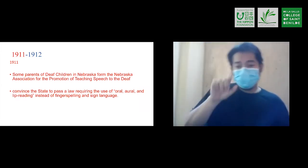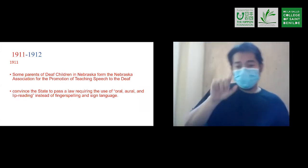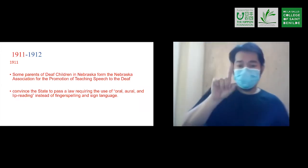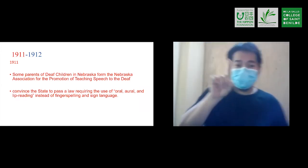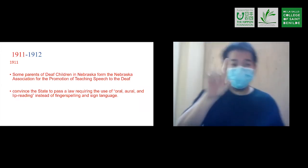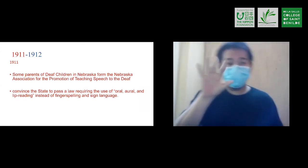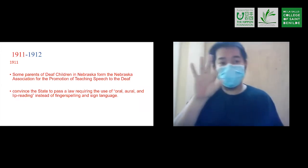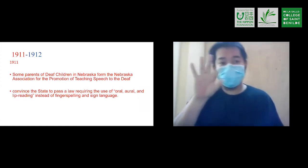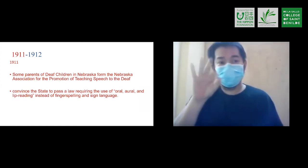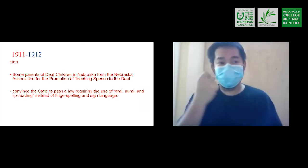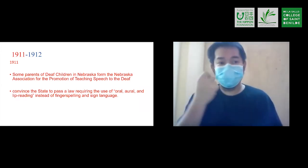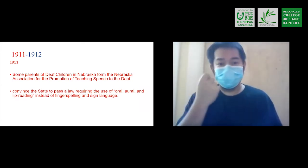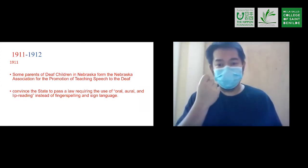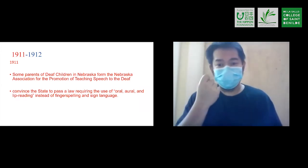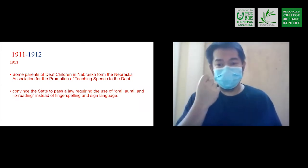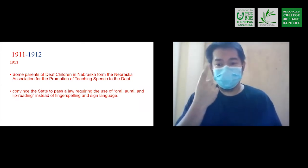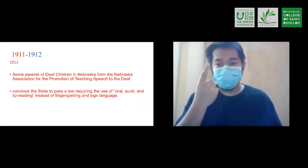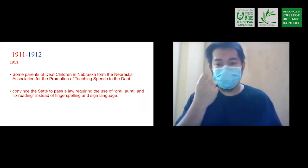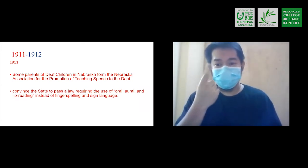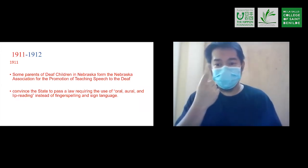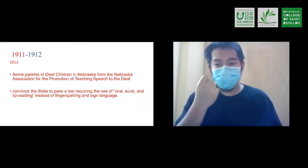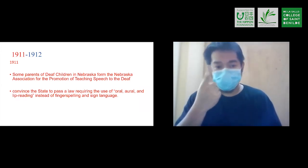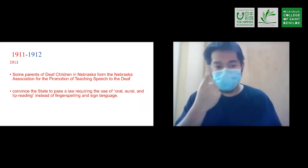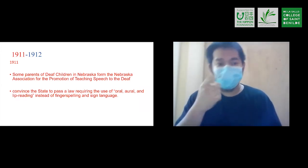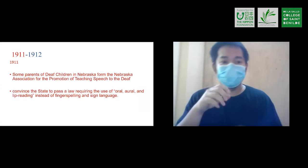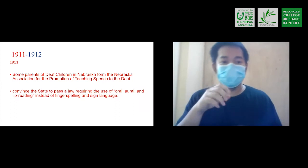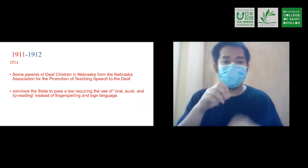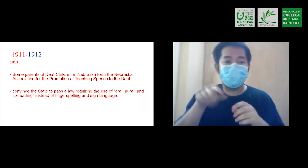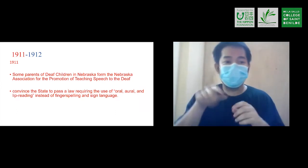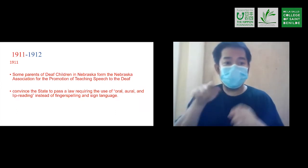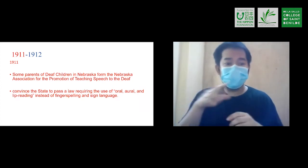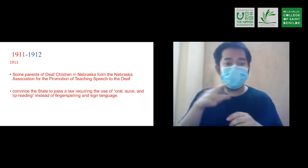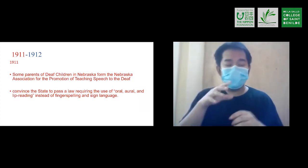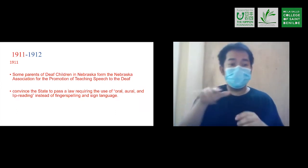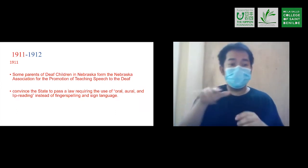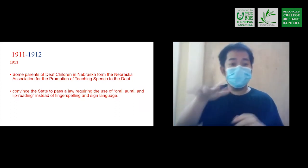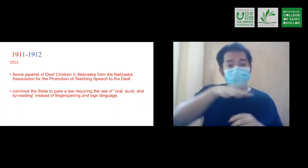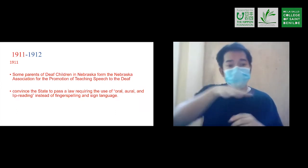Hi, Marvin here. In 1911,